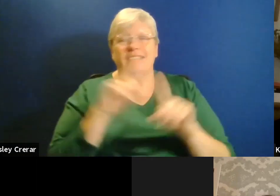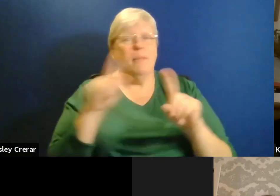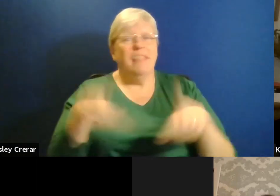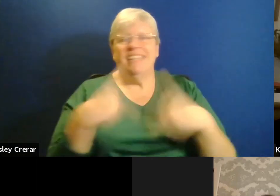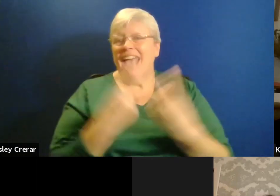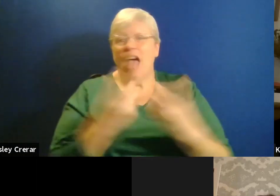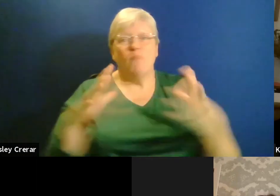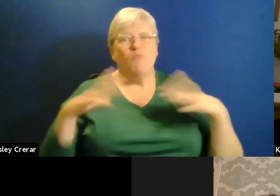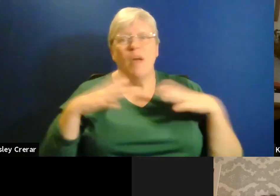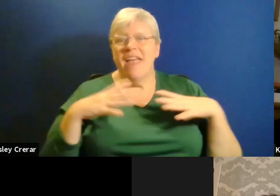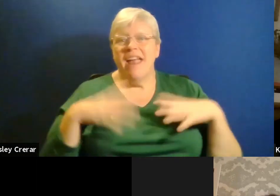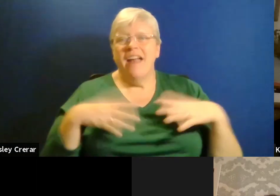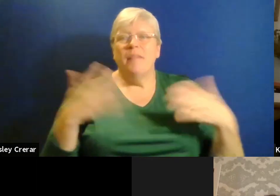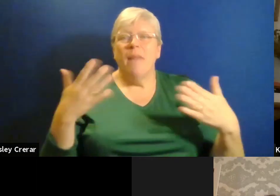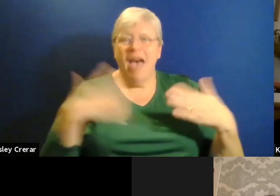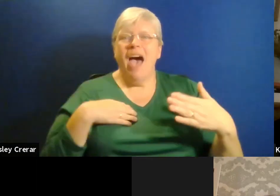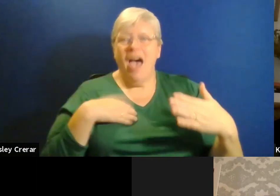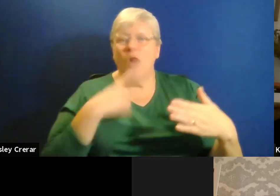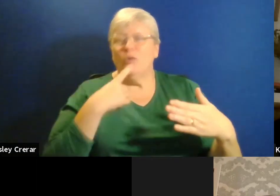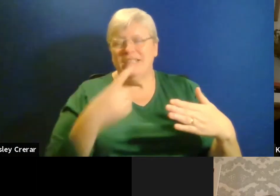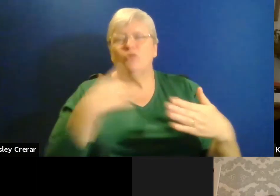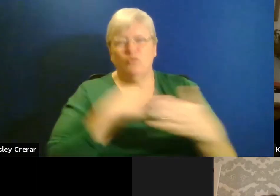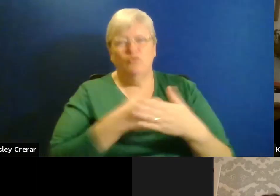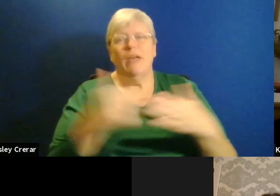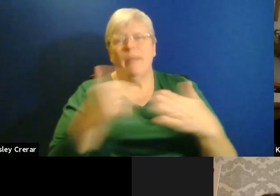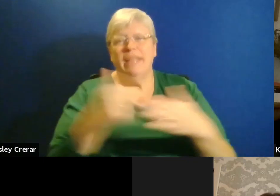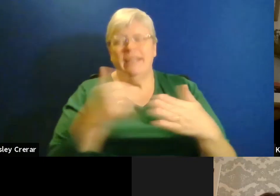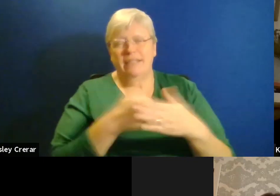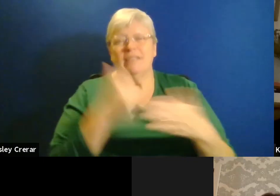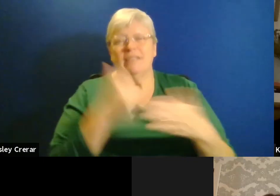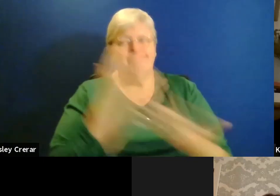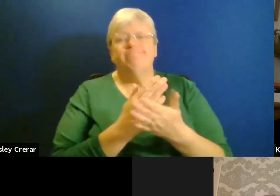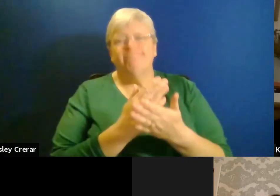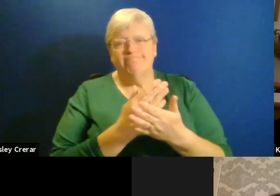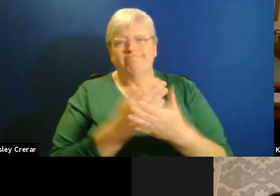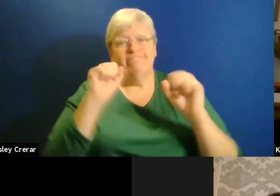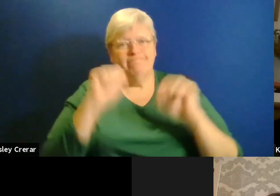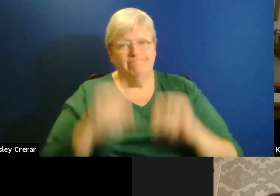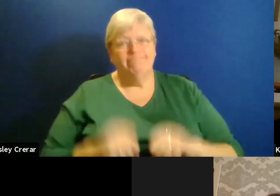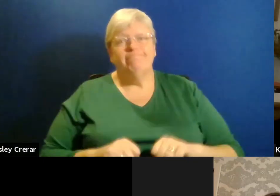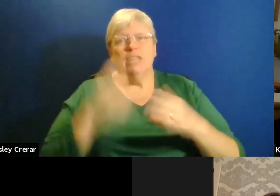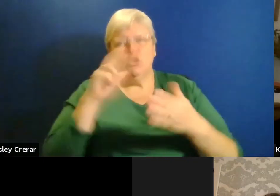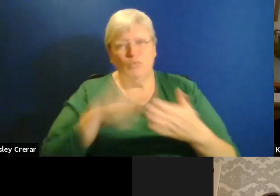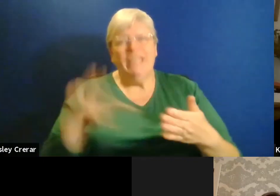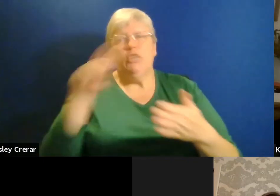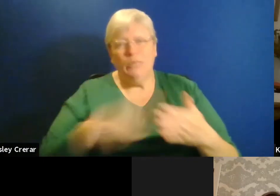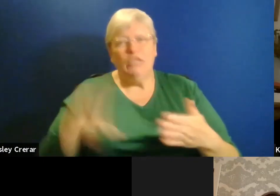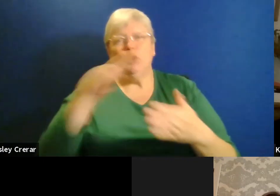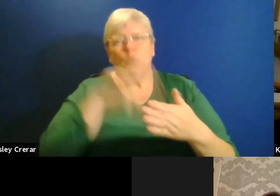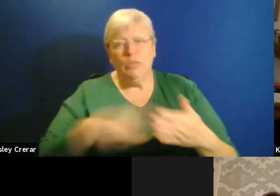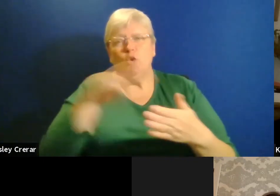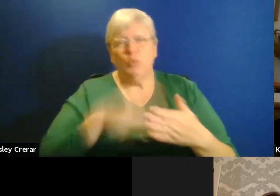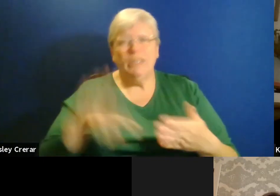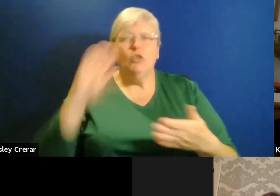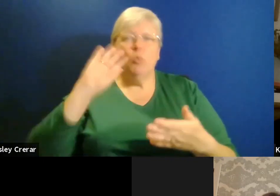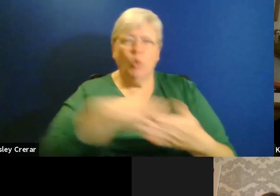for. But I would just echo what was said before me there is absolutely, you have to sit and you have to read and reread and reread your poetry